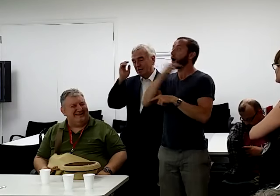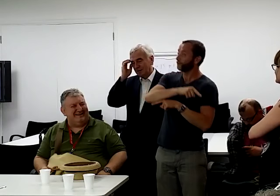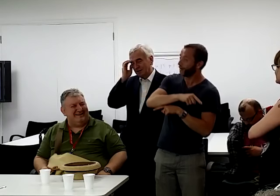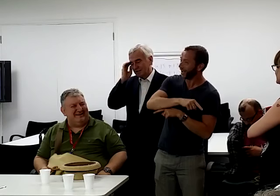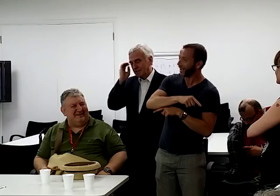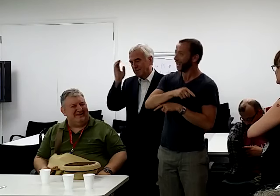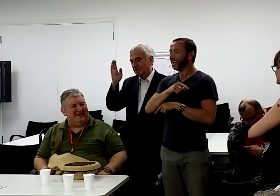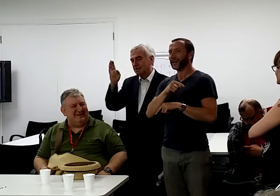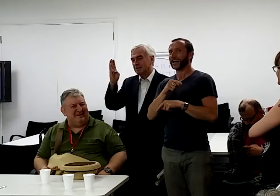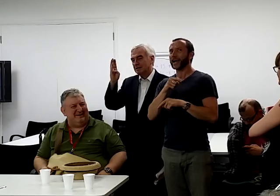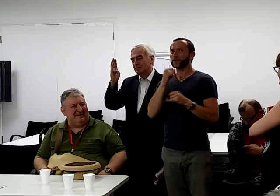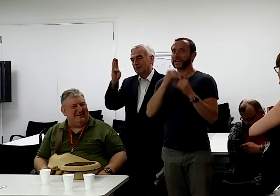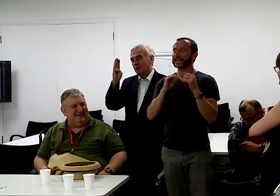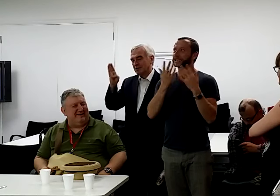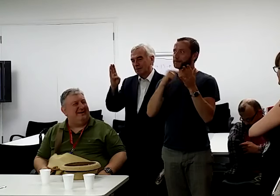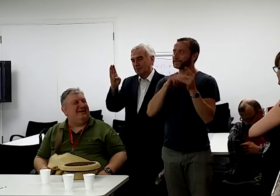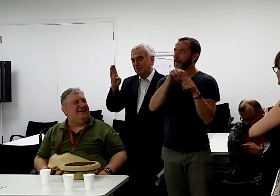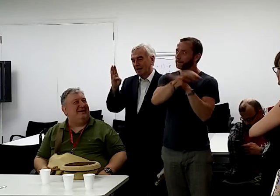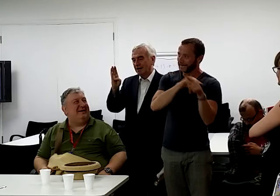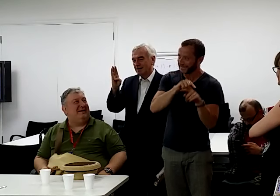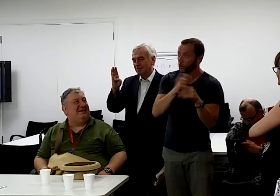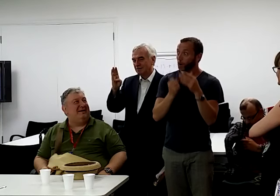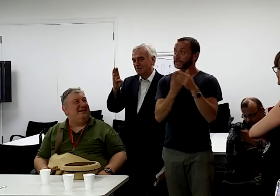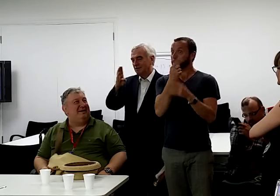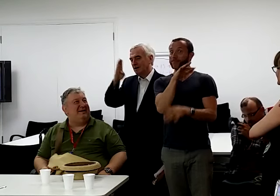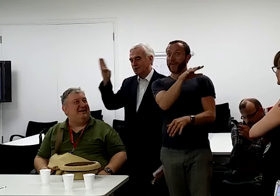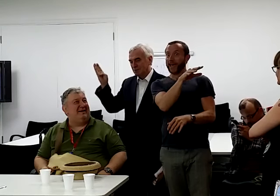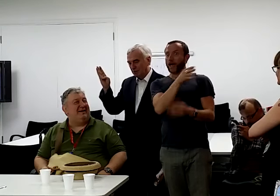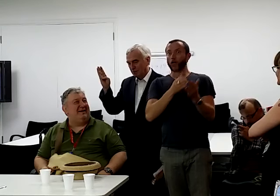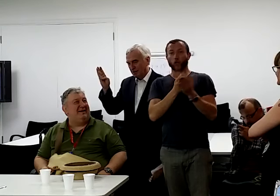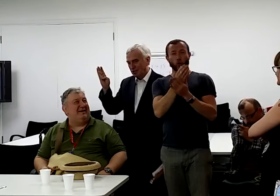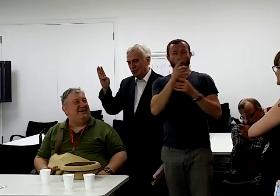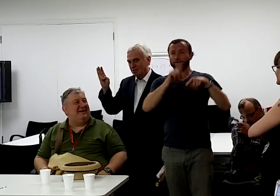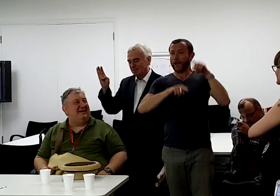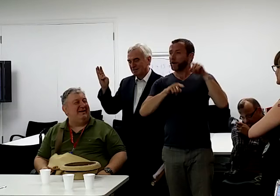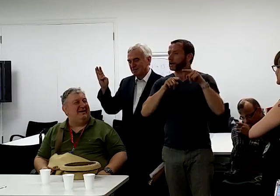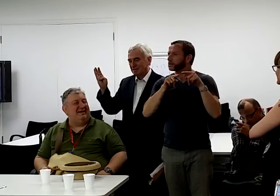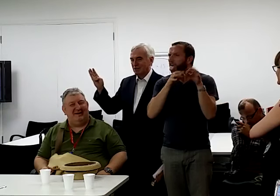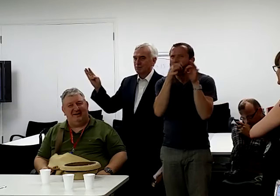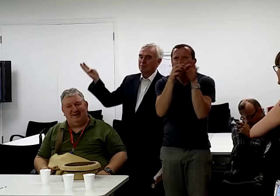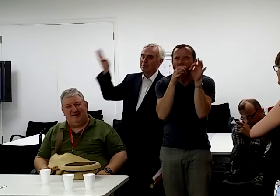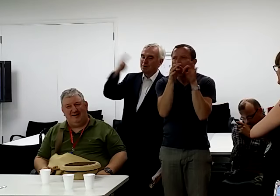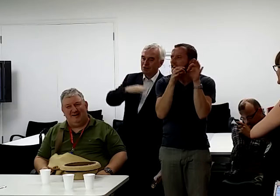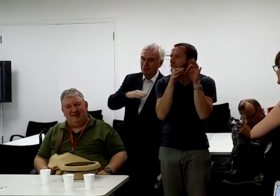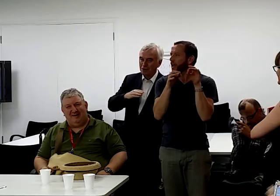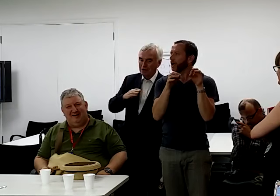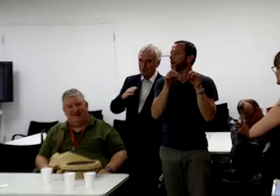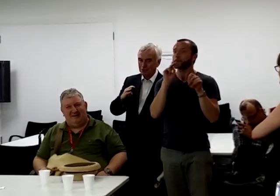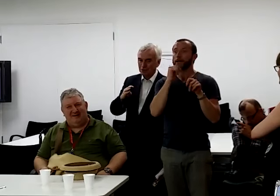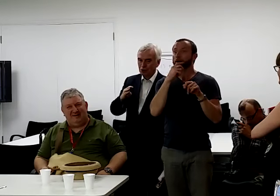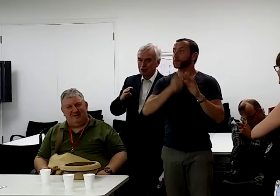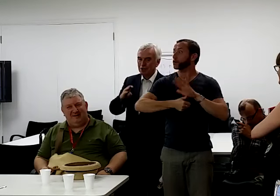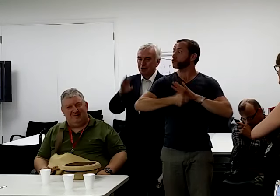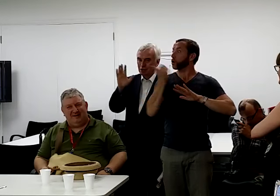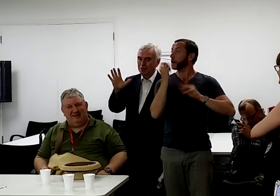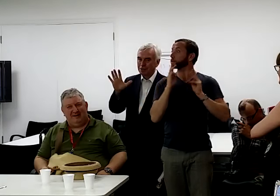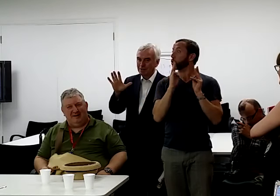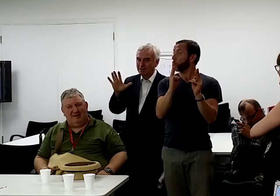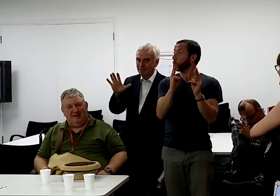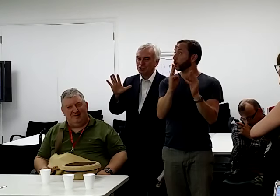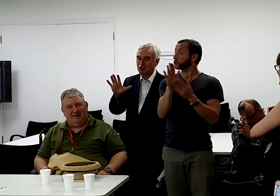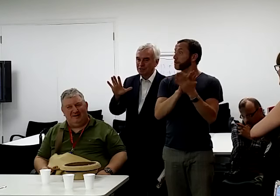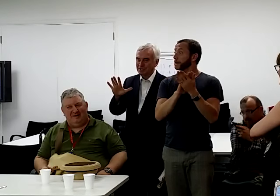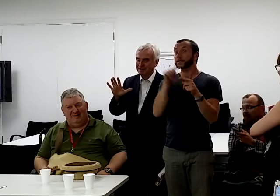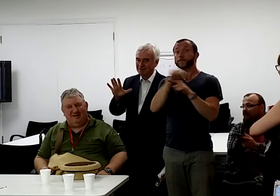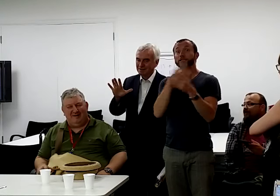I've got to go to a meeting in Ealing. Holy. Well, I'll get there in the last 10 minutes. But what's happened there, through various manipulations, the people have been thrown out of the hall, so they're